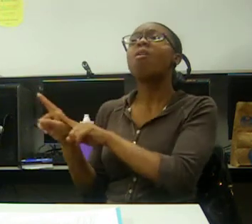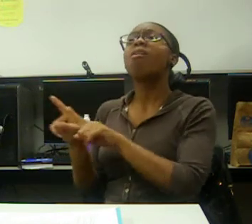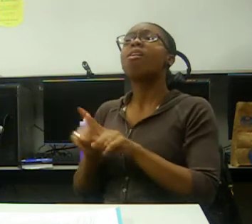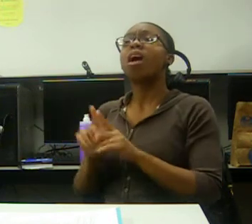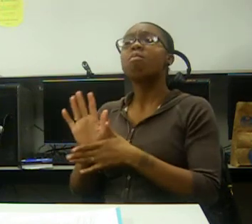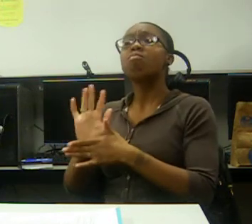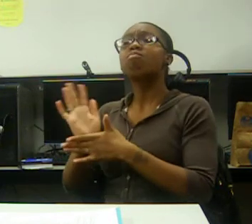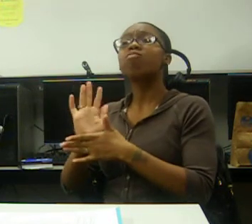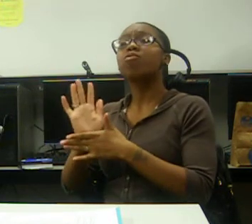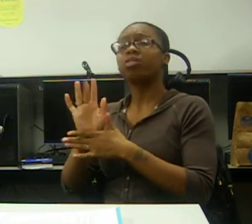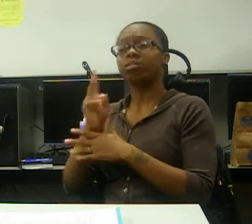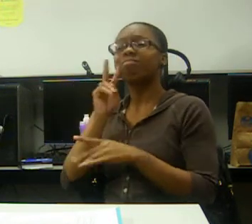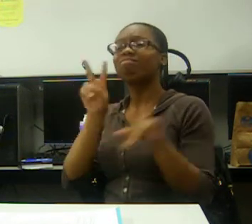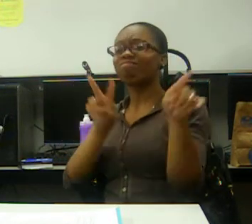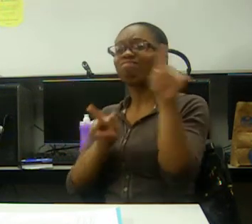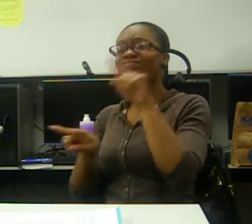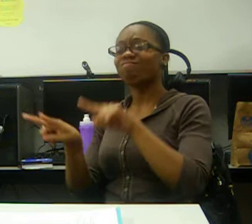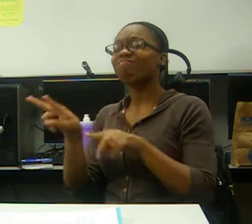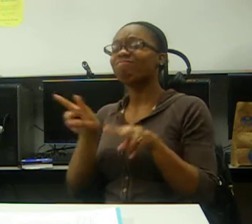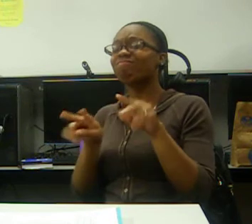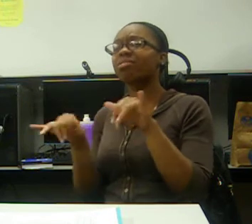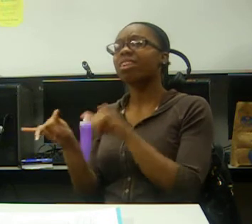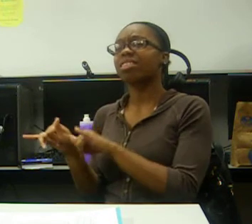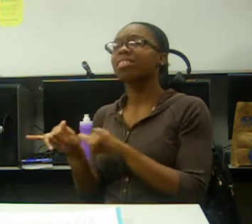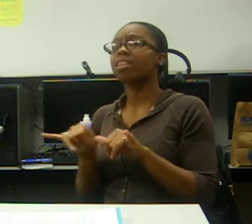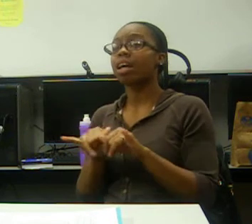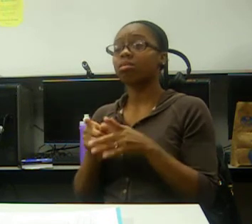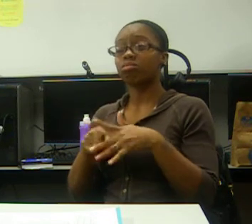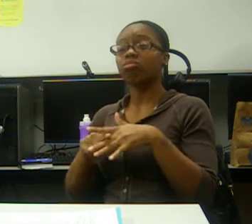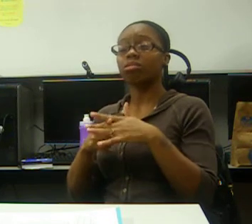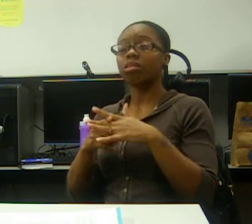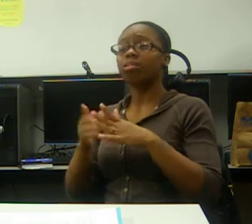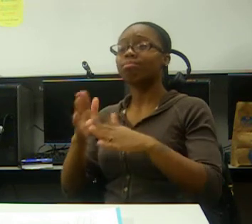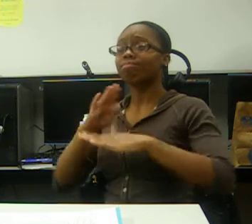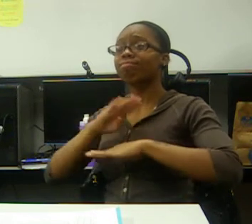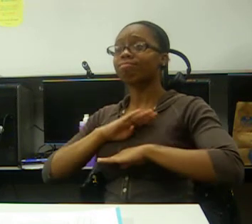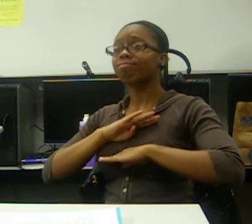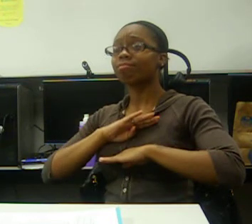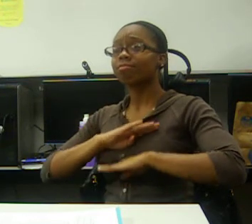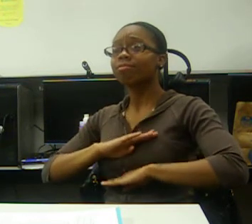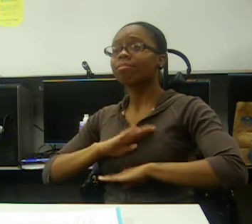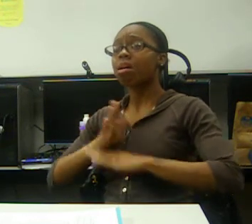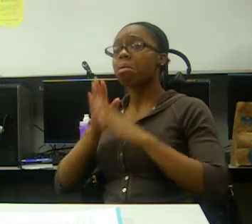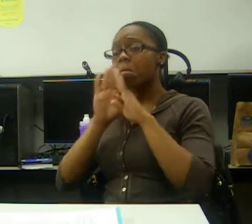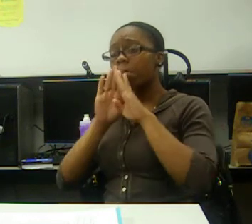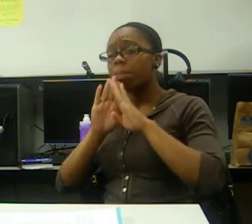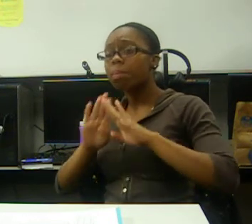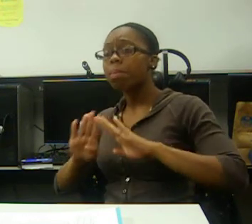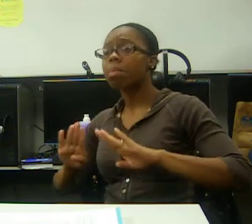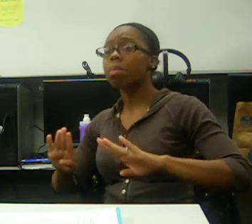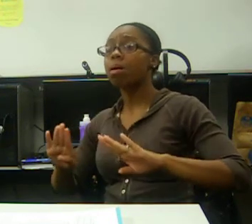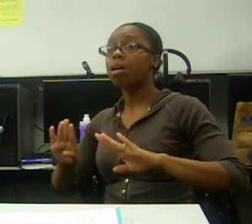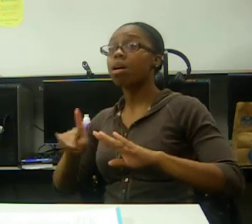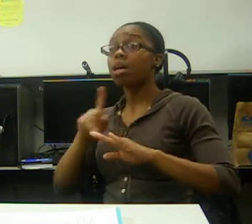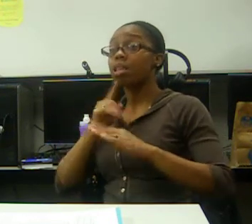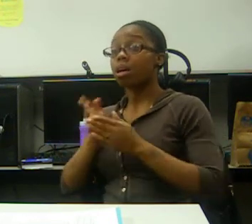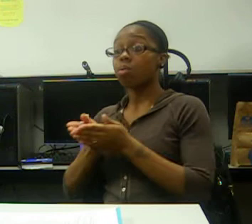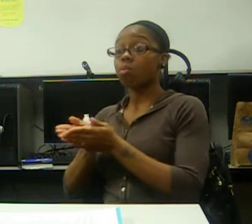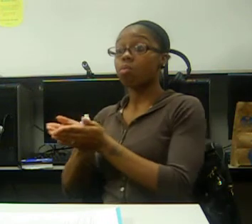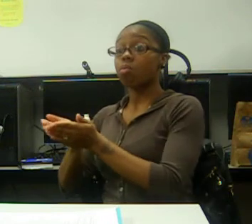it starts off really calm and peaceful. Then later in the ride it starts picking up, kind of like in the movie where things start getting kind